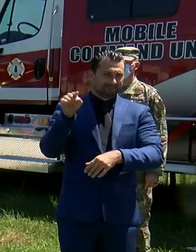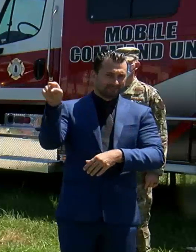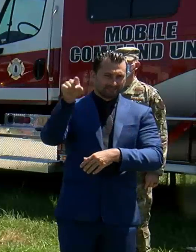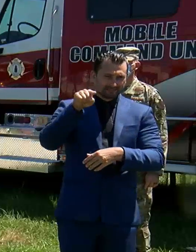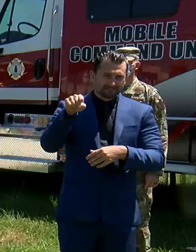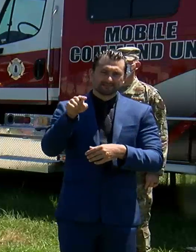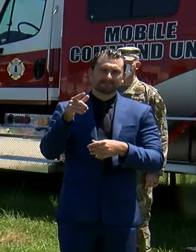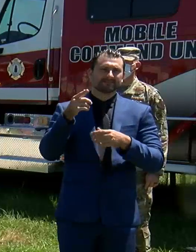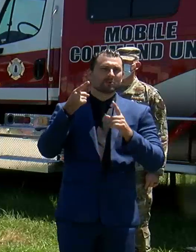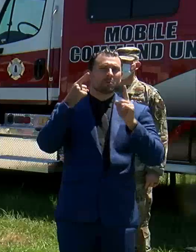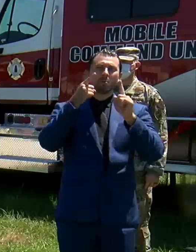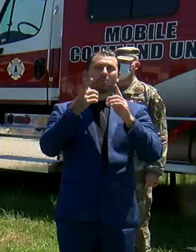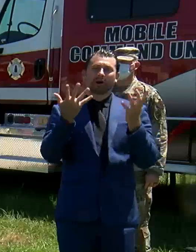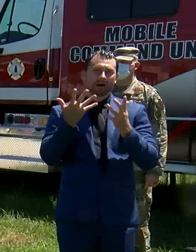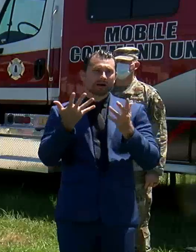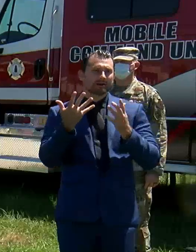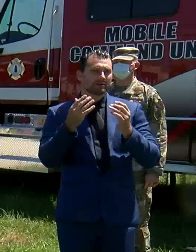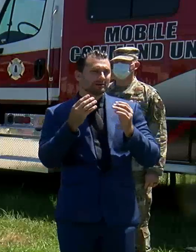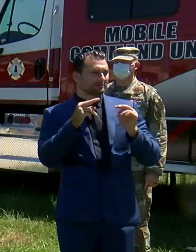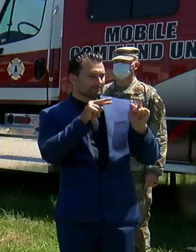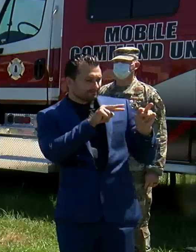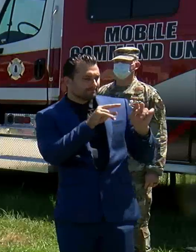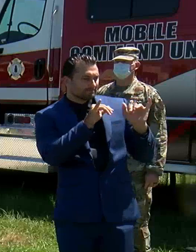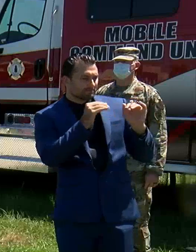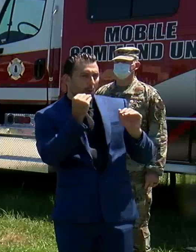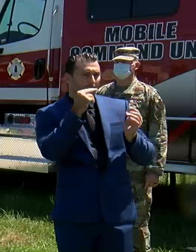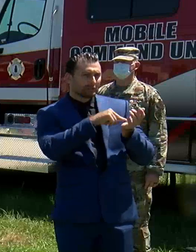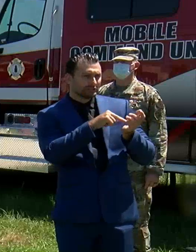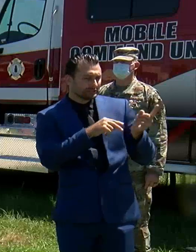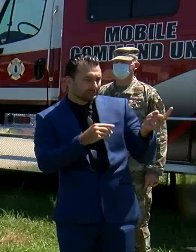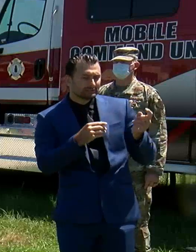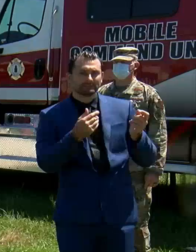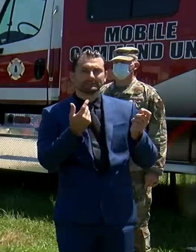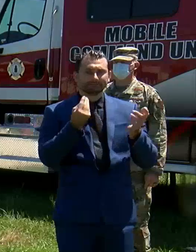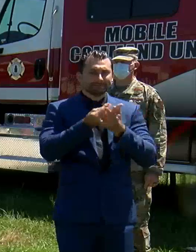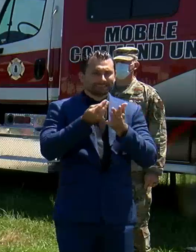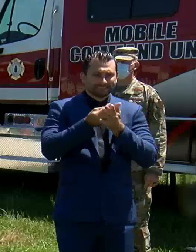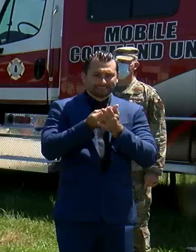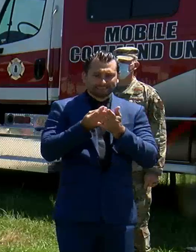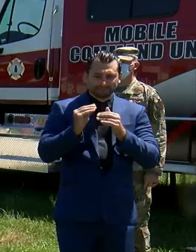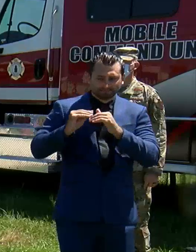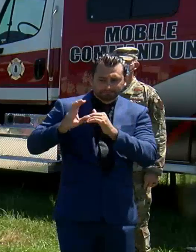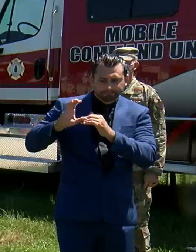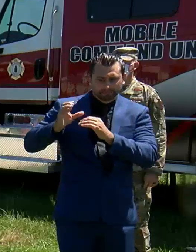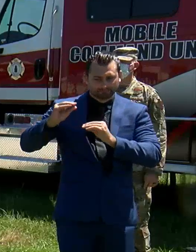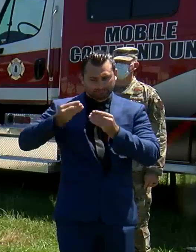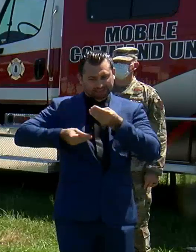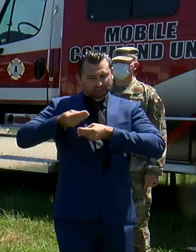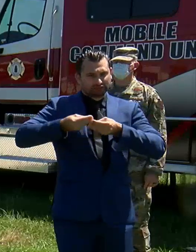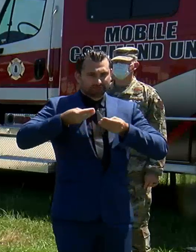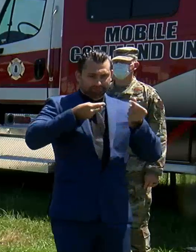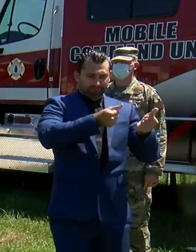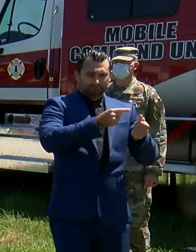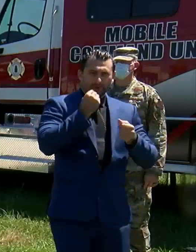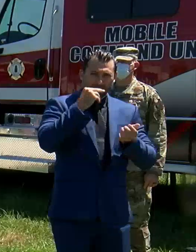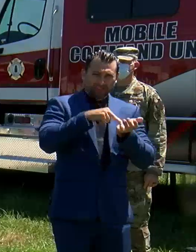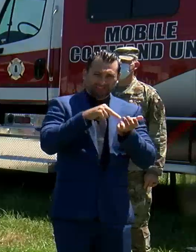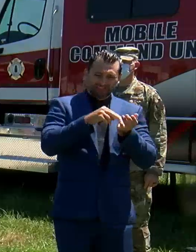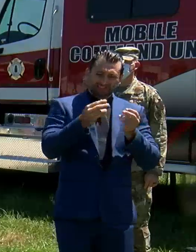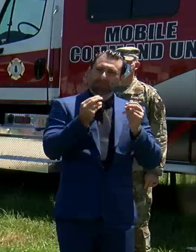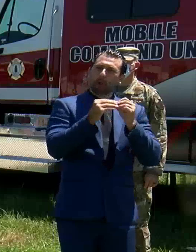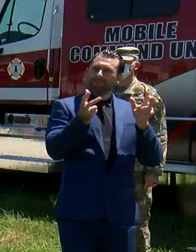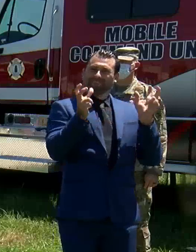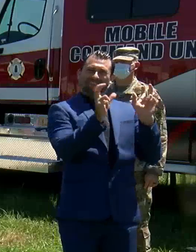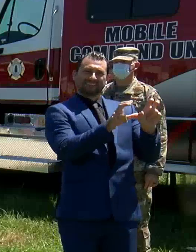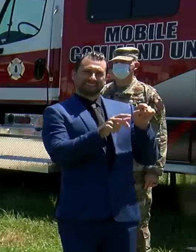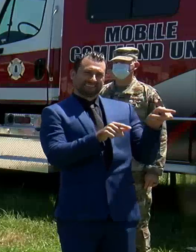facility, you can potentially get more money from the long-term care facility from Medicare. And we think that that's problematic. So I wrote